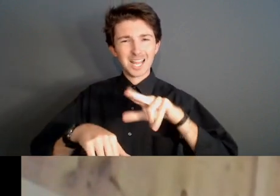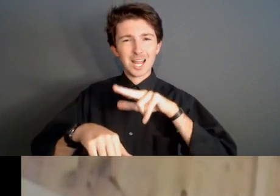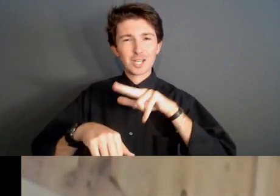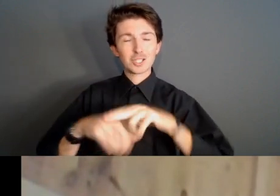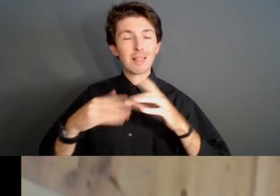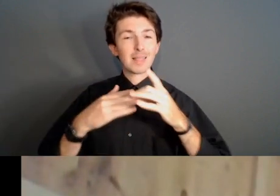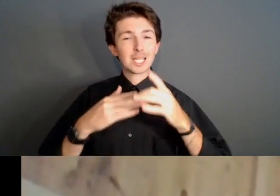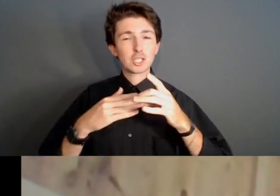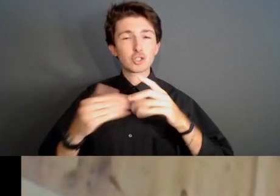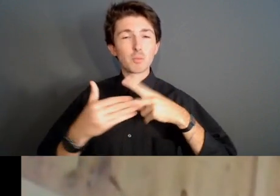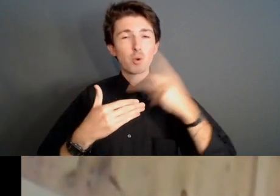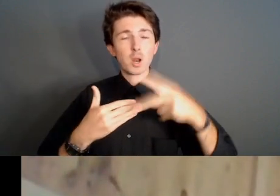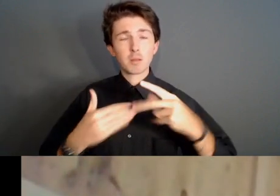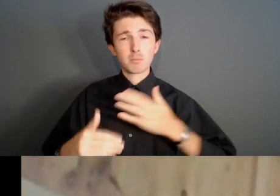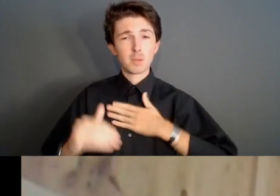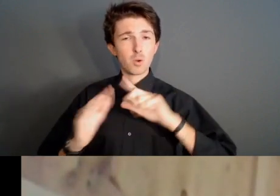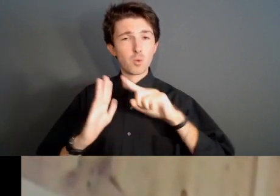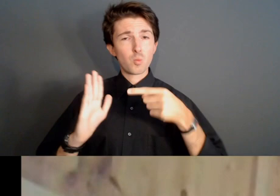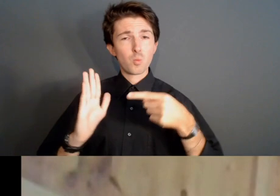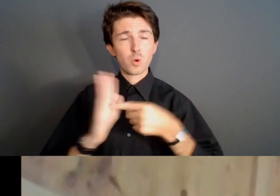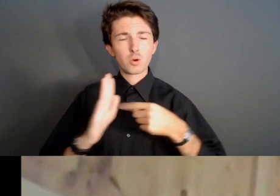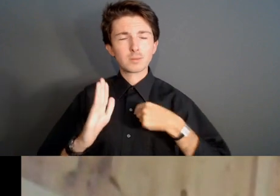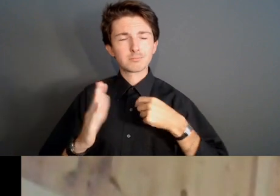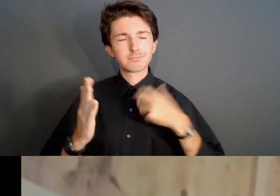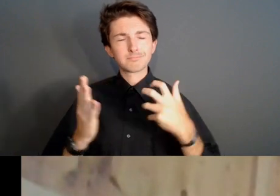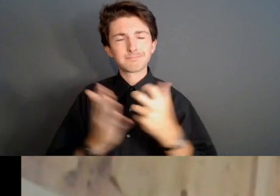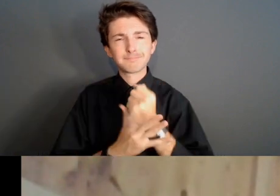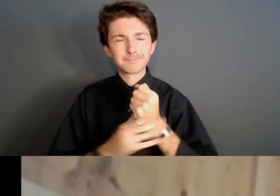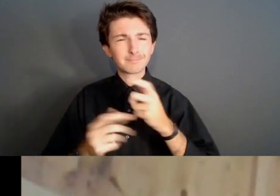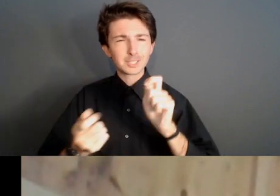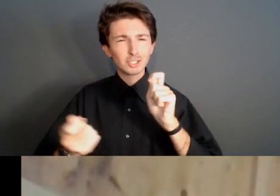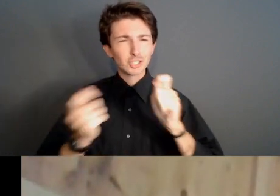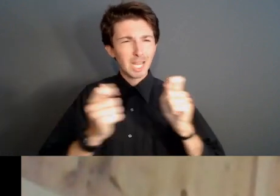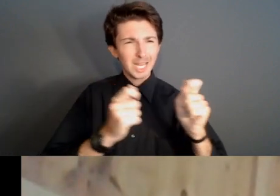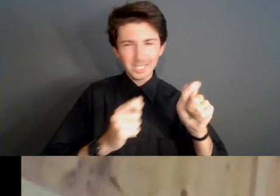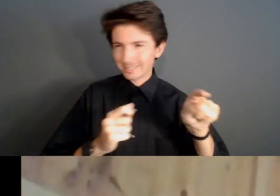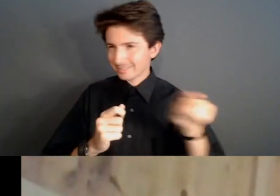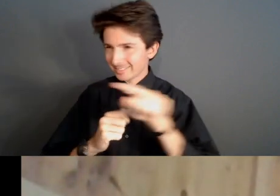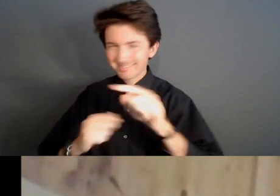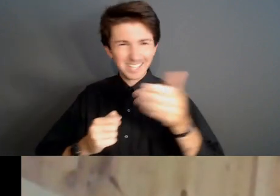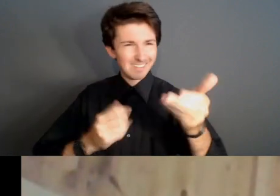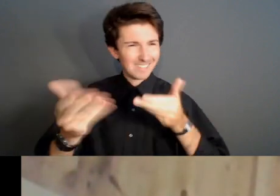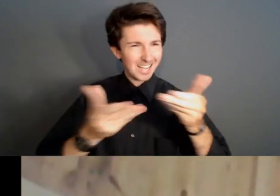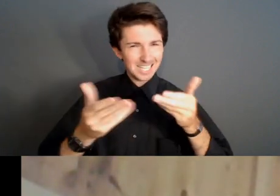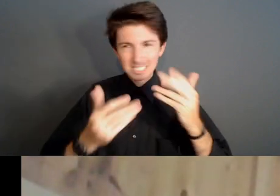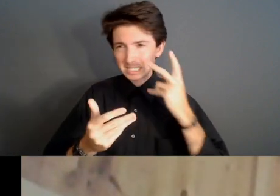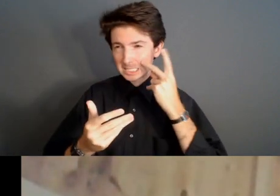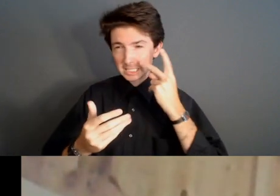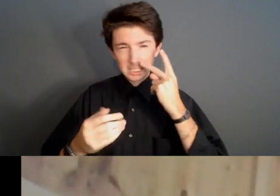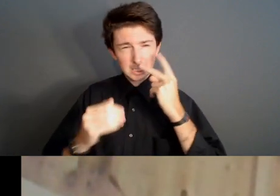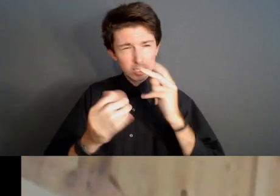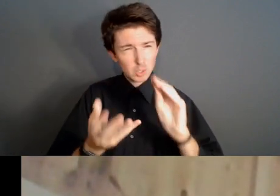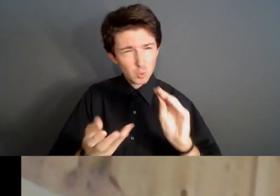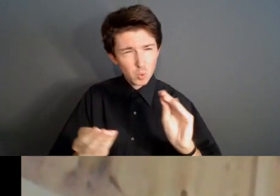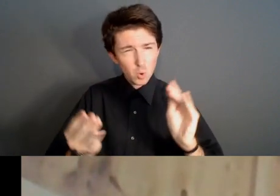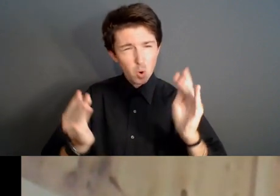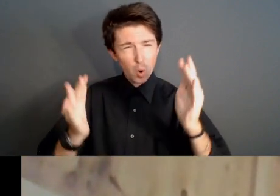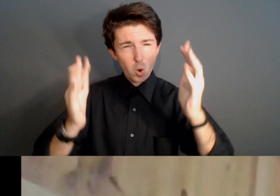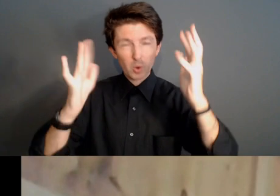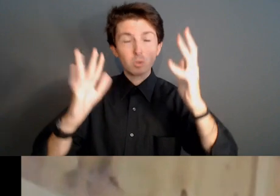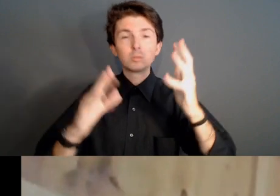In my role, I get to welcome the next generation of change makers and see them develop into their own. The